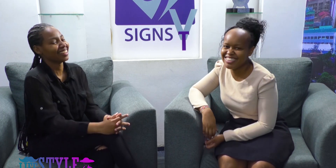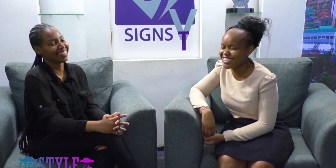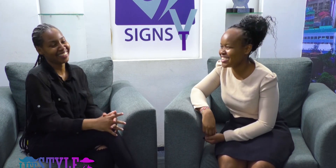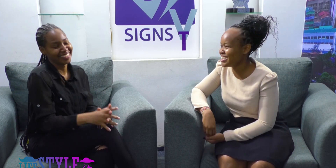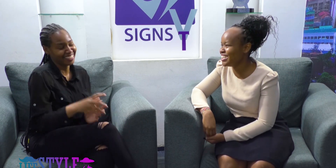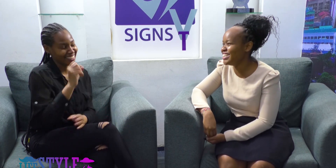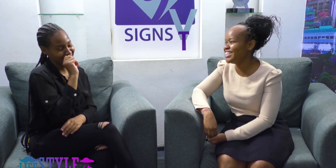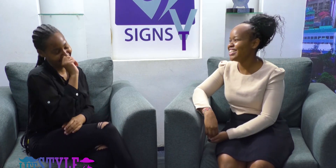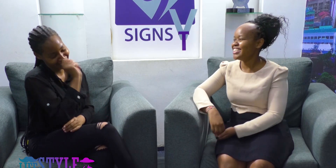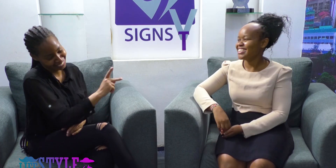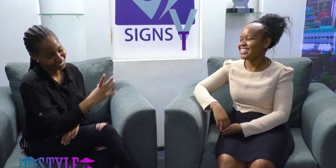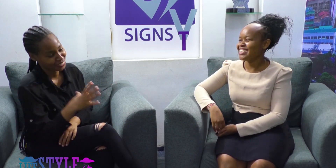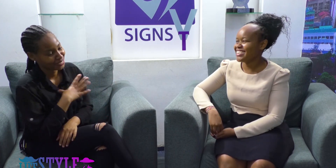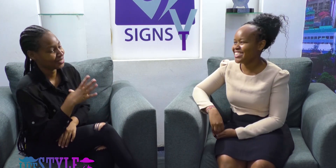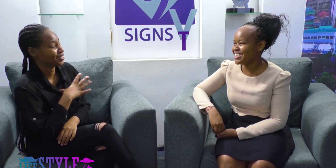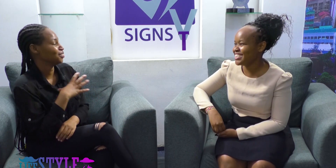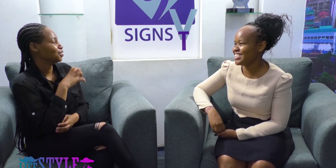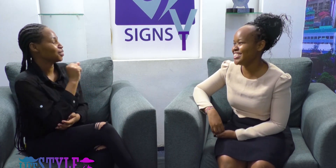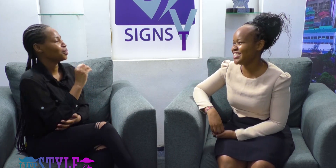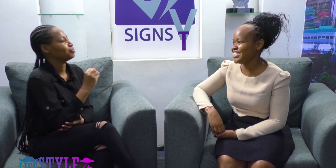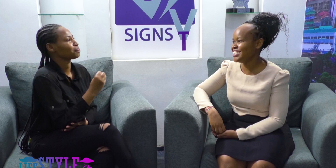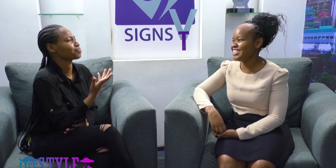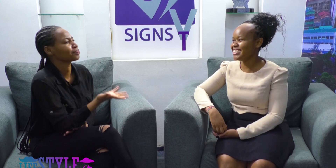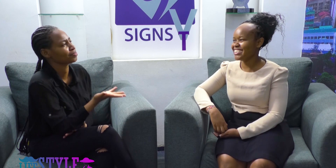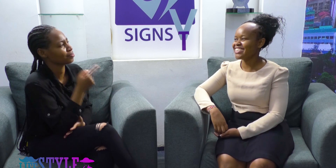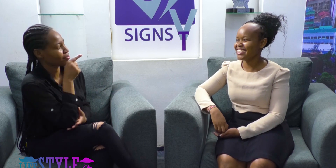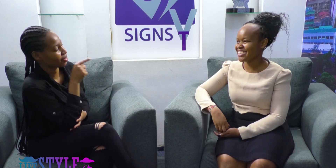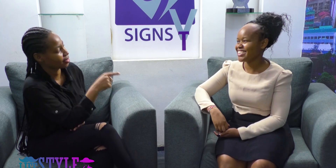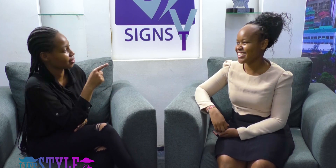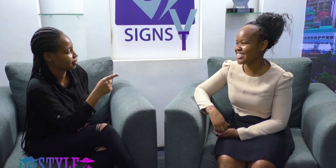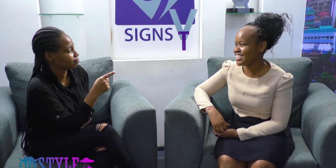have to add something on top. Okay, that is pretty fine. So,